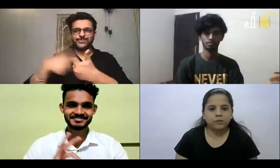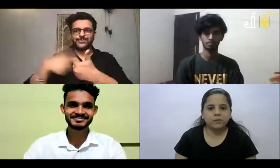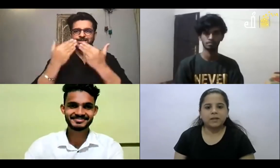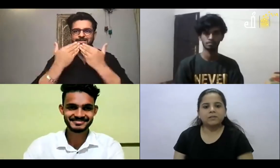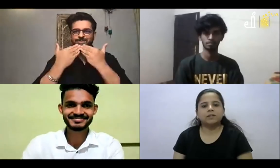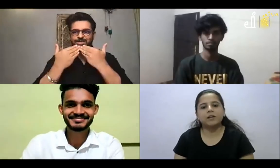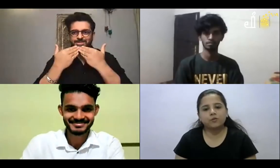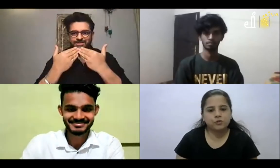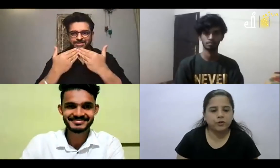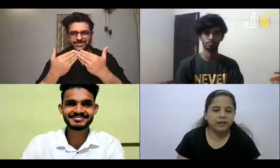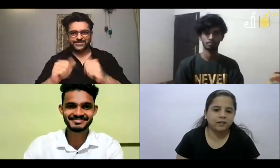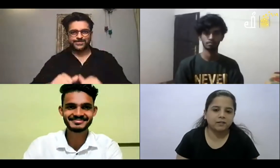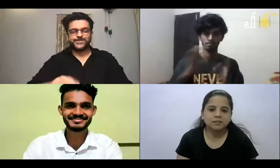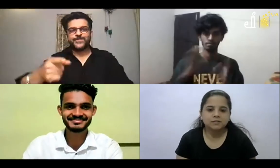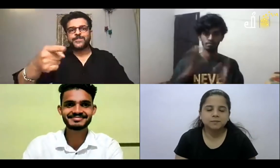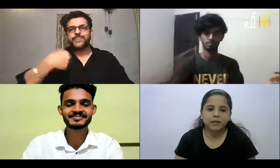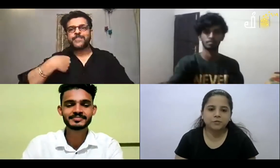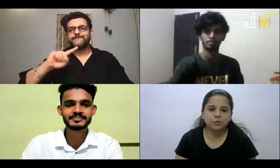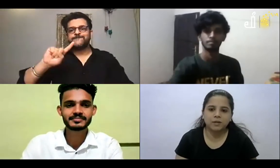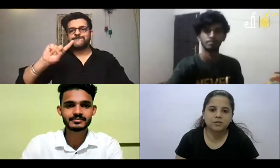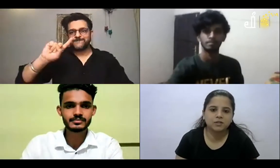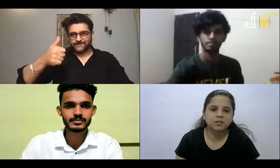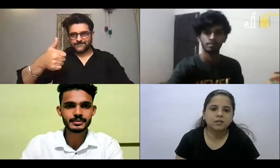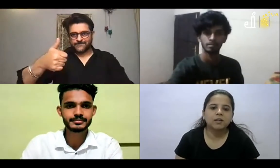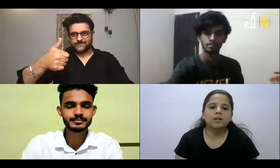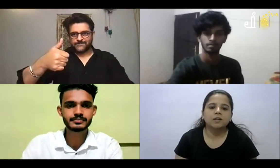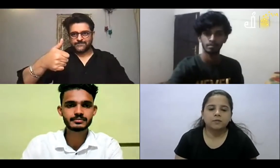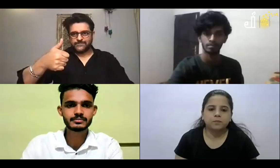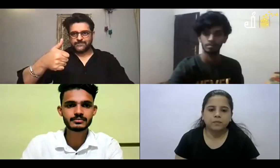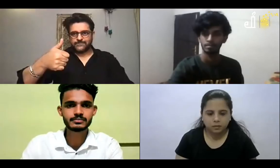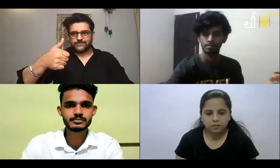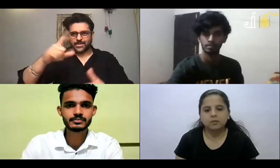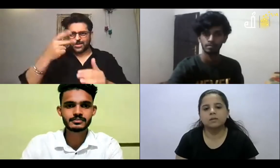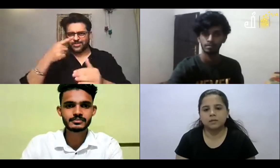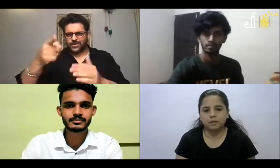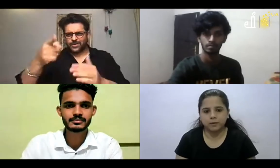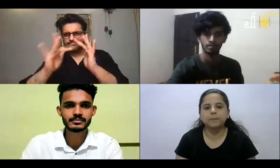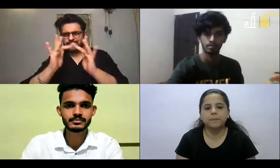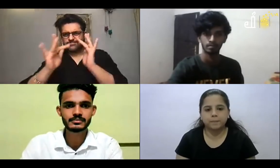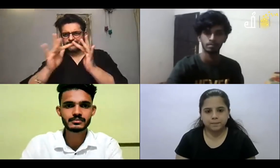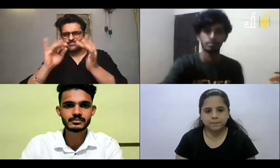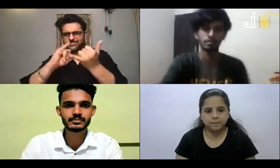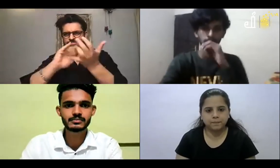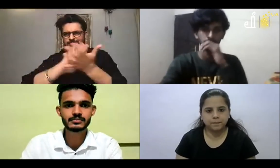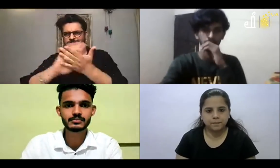Hello, everyone. Thank you for joining here. Thank you so much. I will voice to Dr. Alim. Can you inform that?